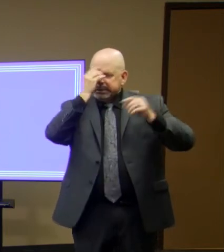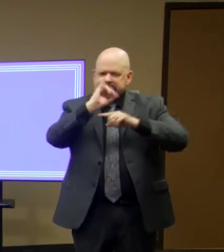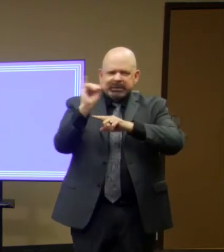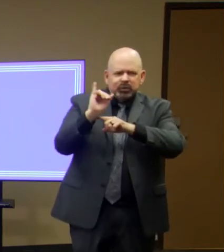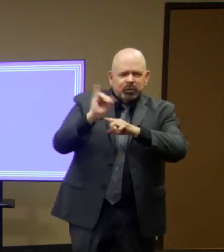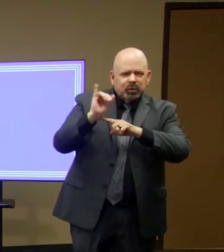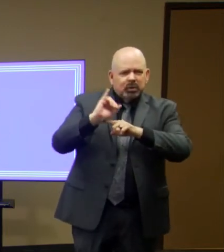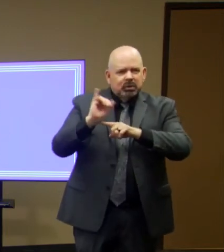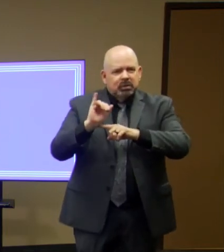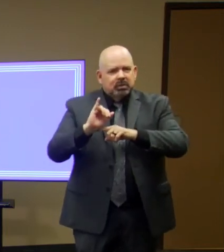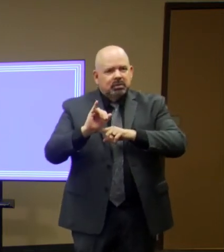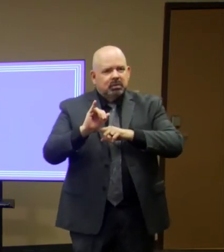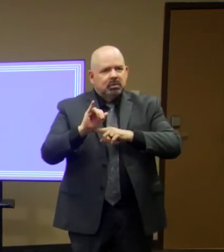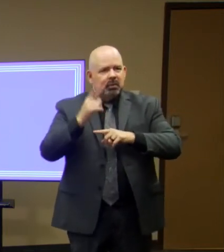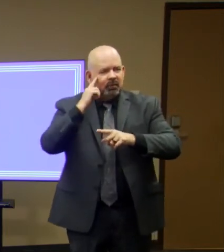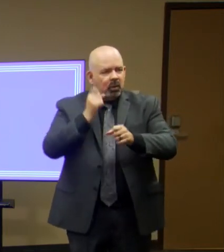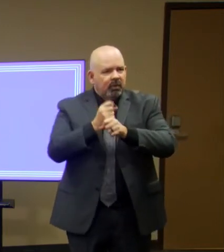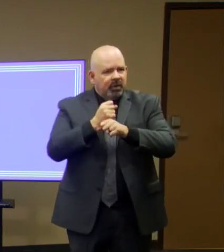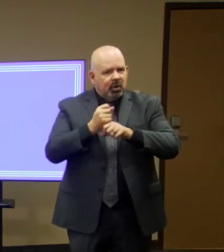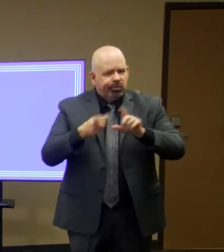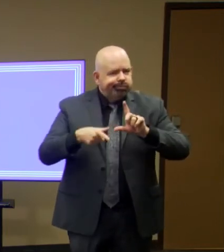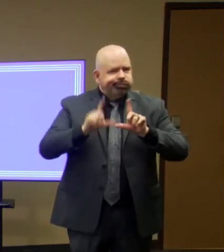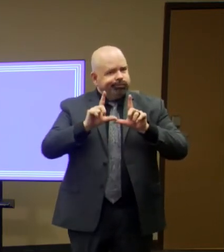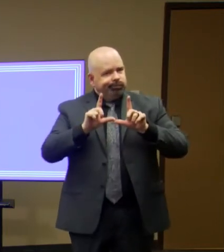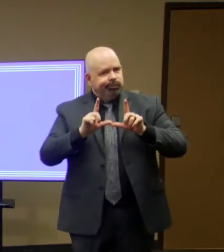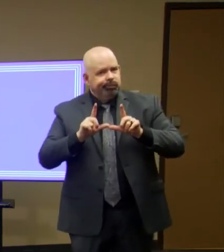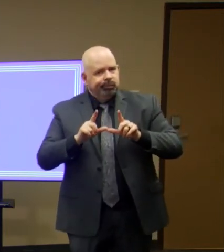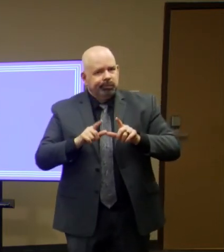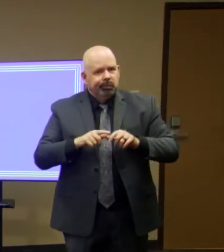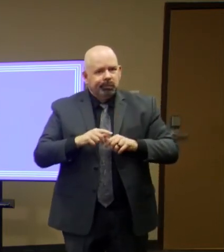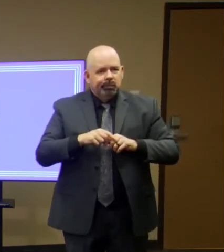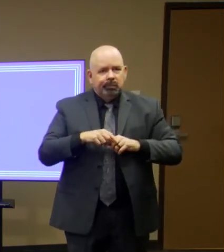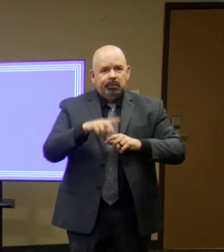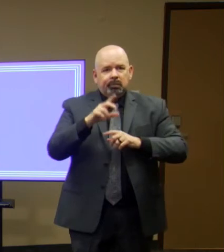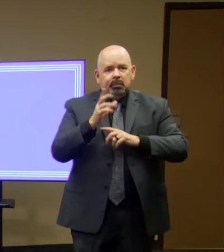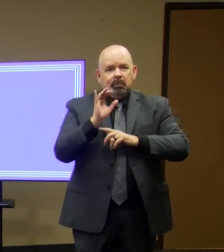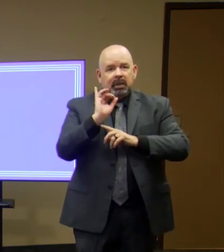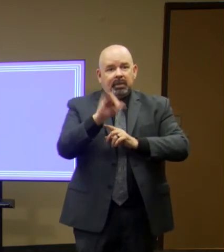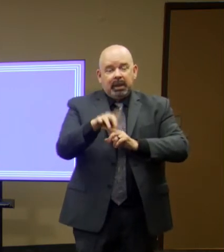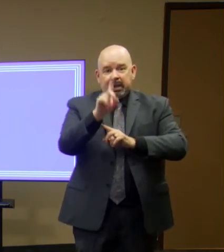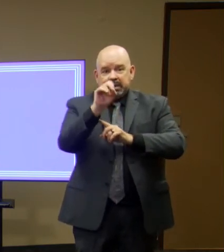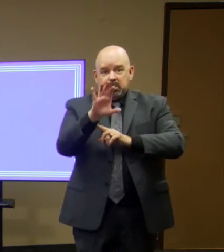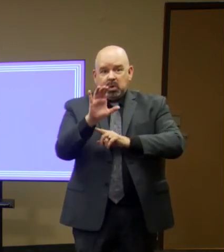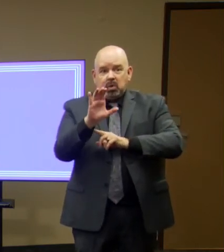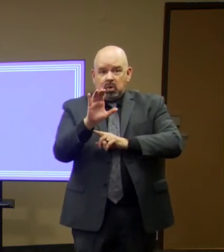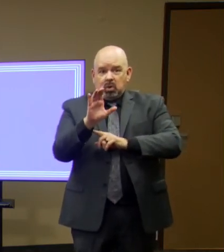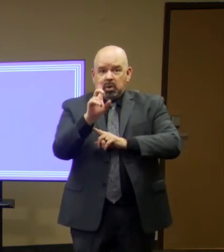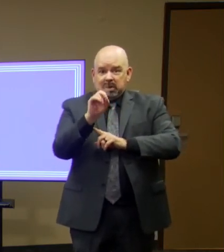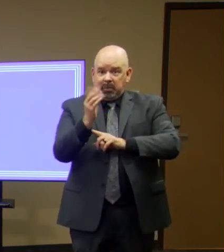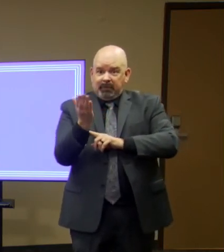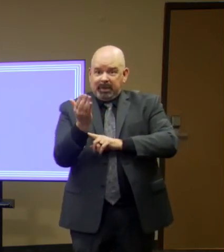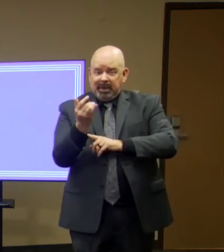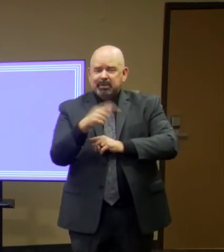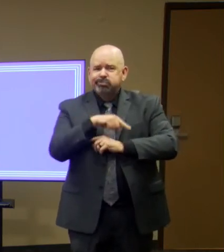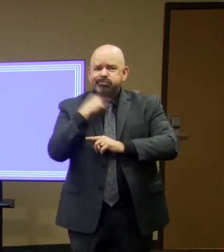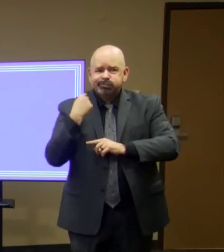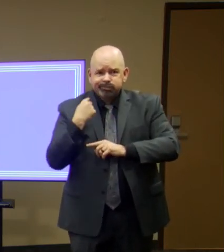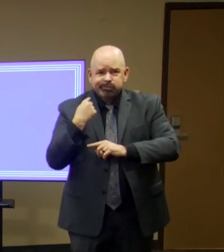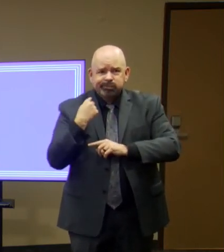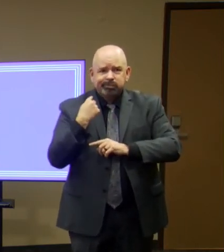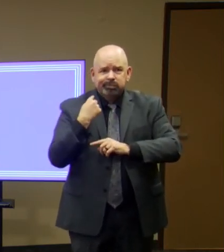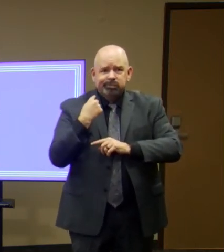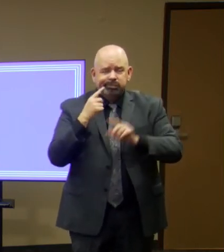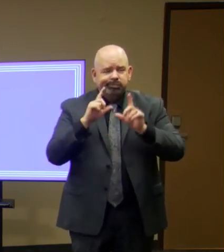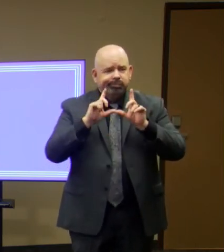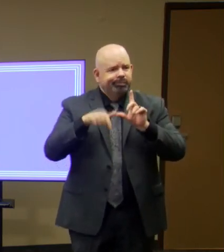December 15th, then you may be shut out for an entire year. It doesn't just roll over. So if you don't get renewed by